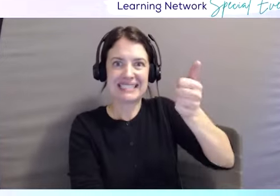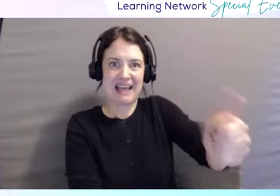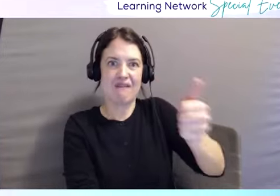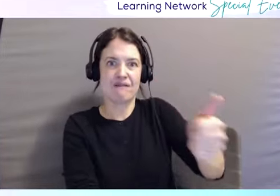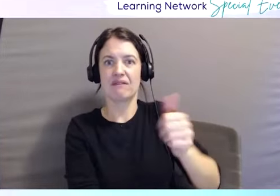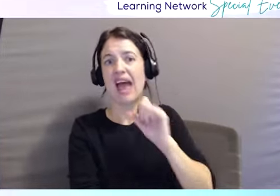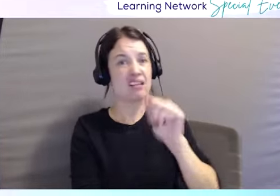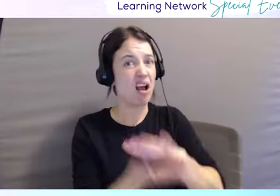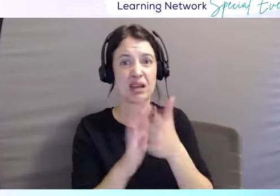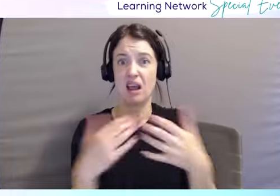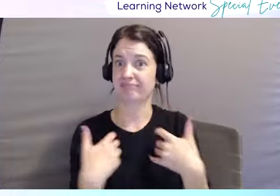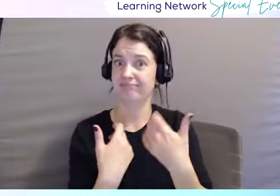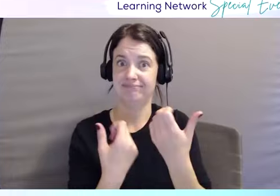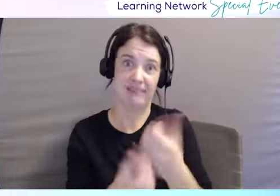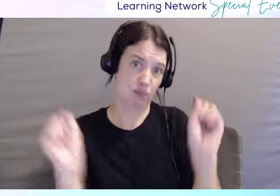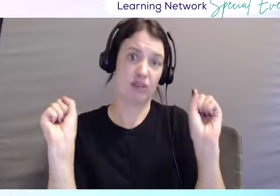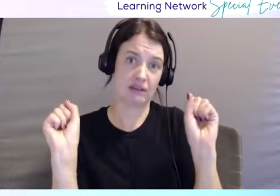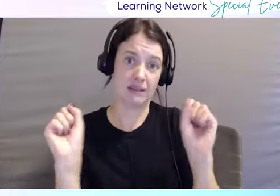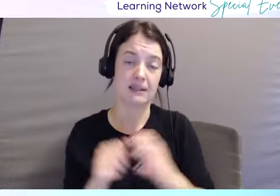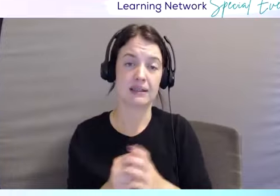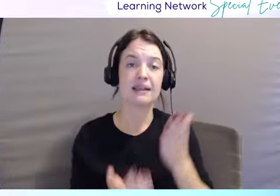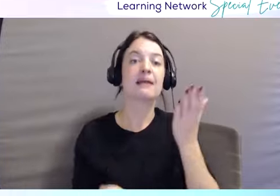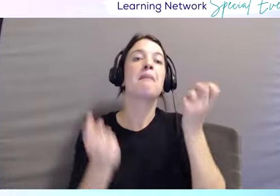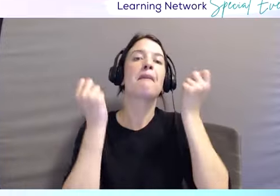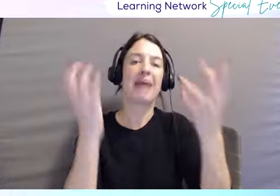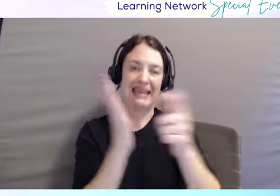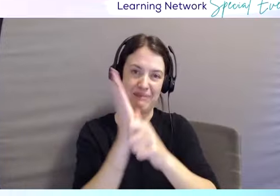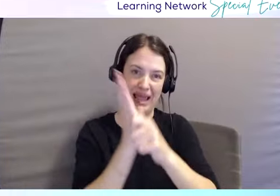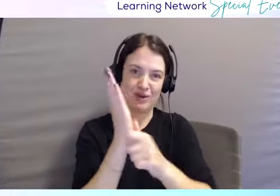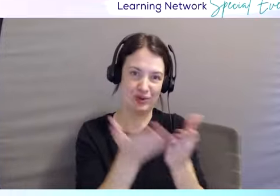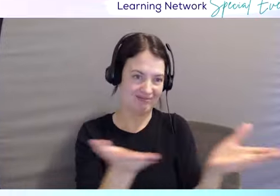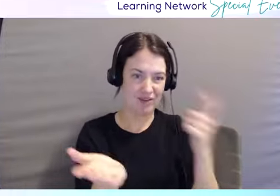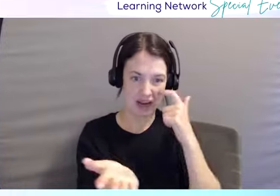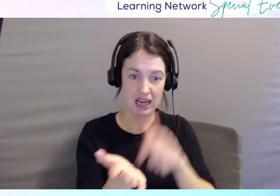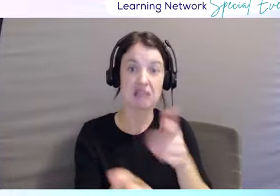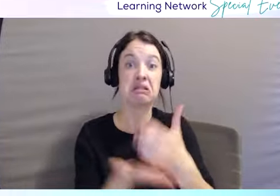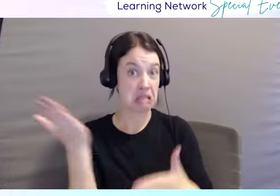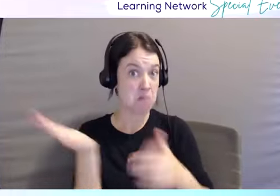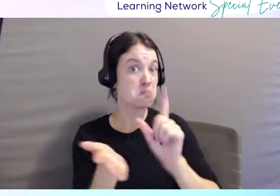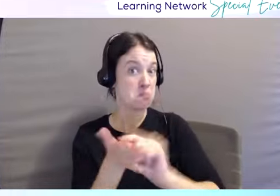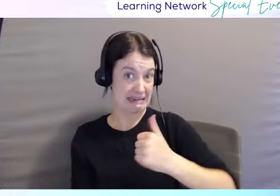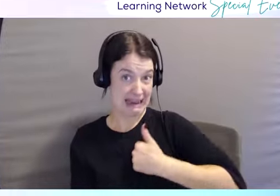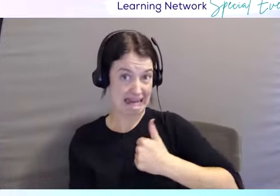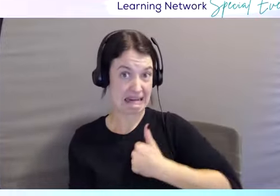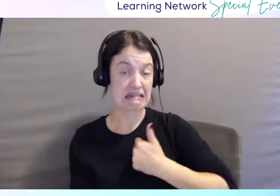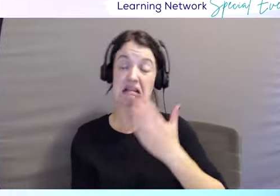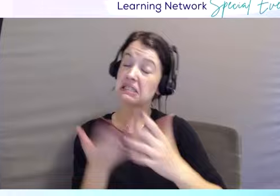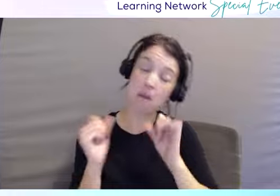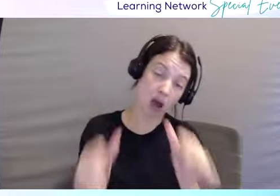many manuals here, some of which you may recognize, some are Canadian, some are not, that can help you, and they will be in the